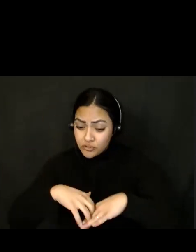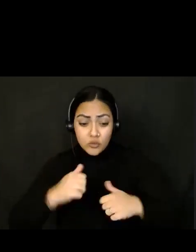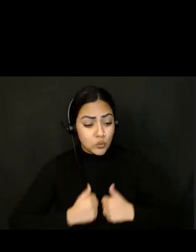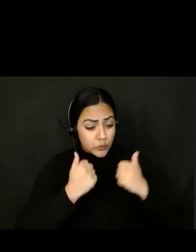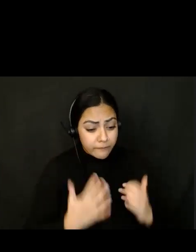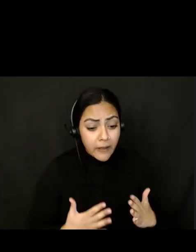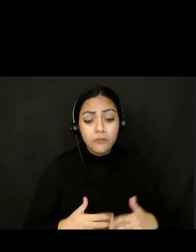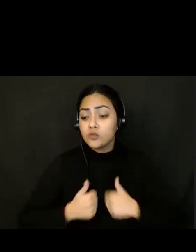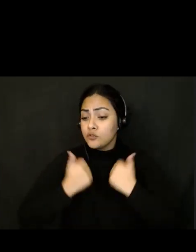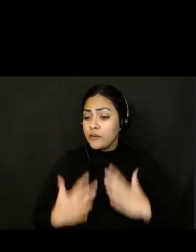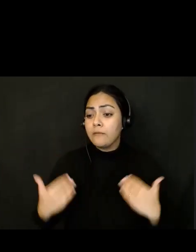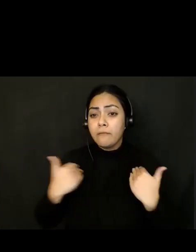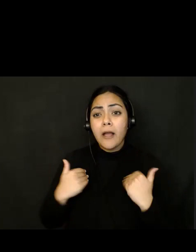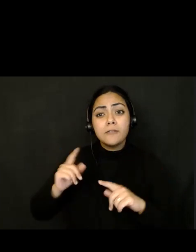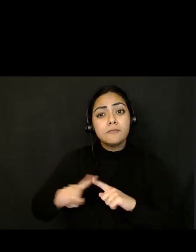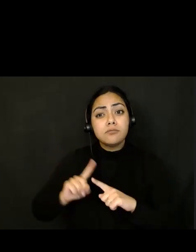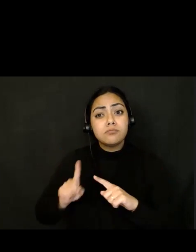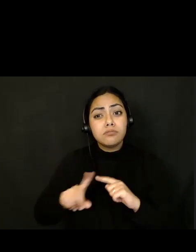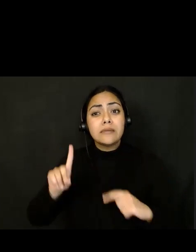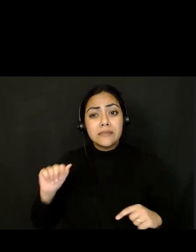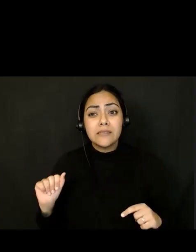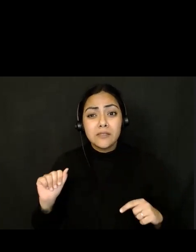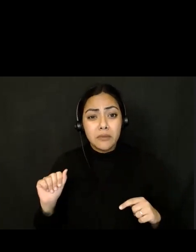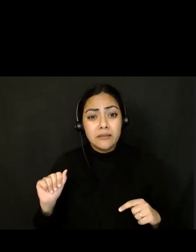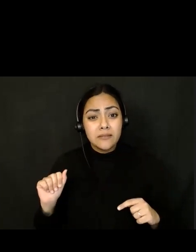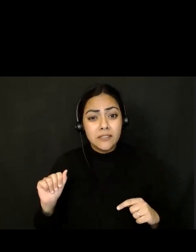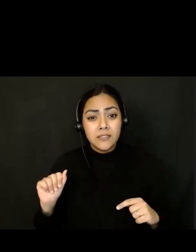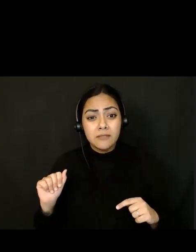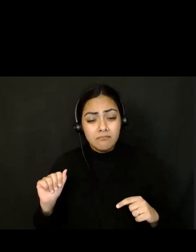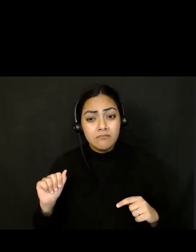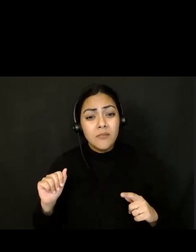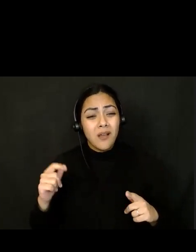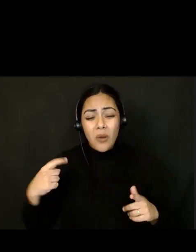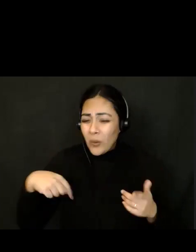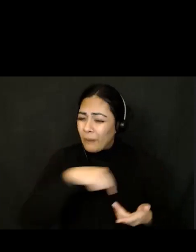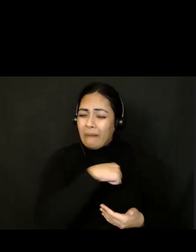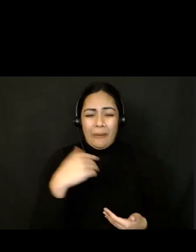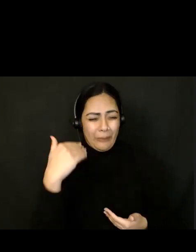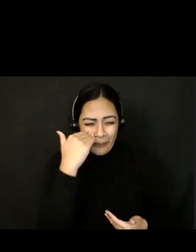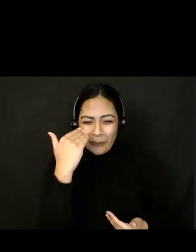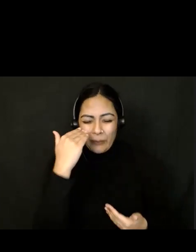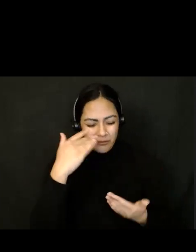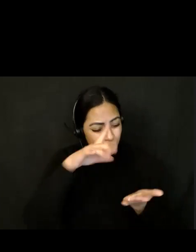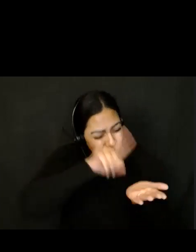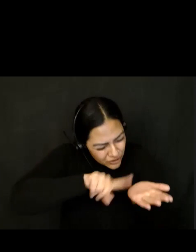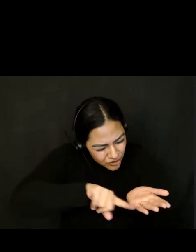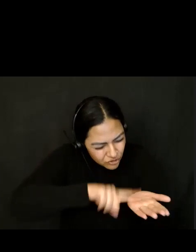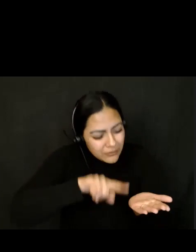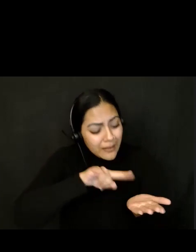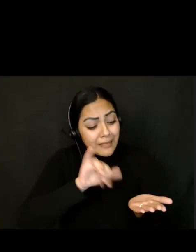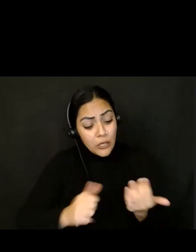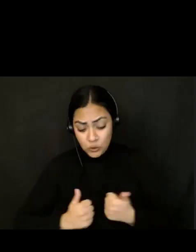disability. We know through research that survivors who hold intersecting identities